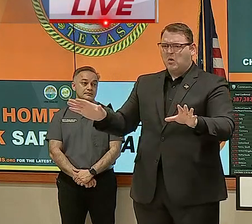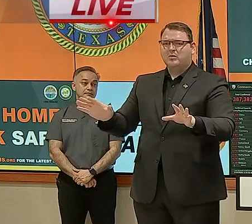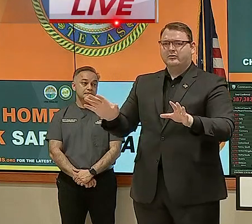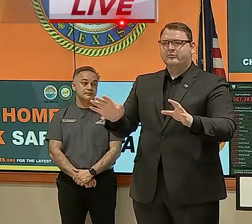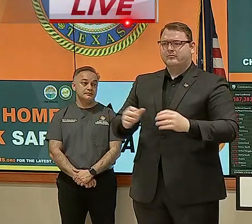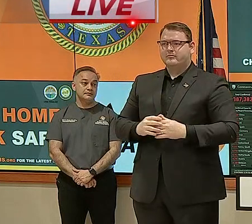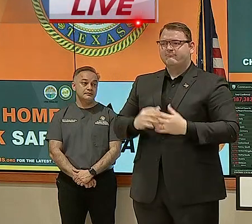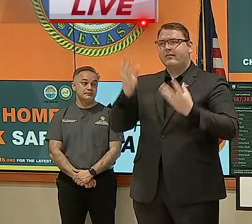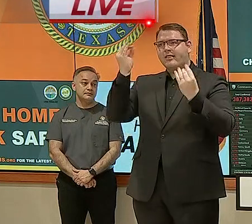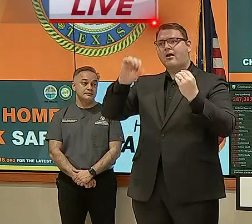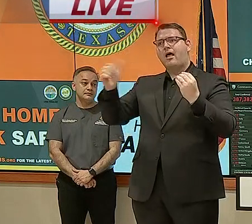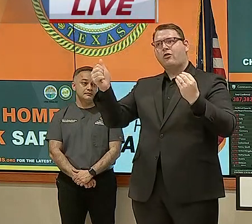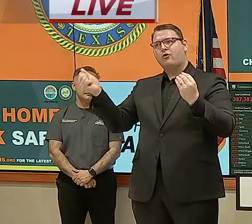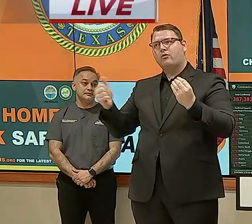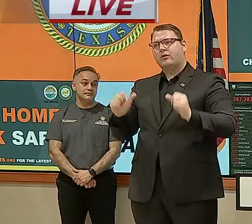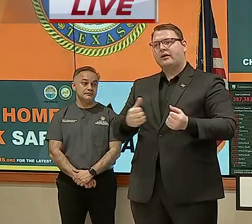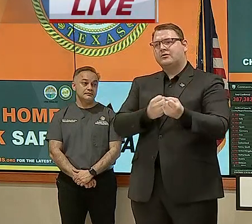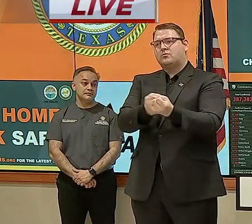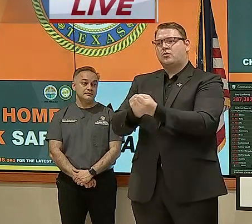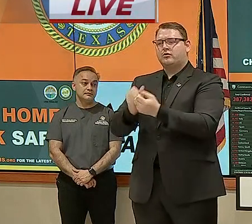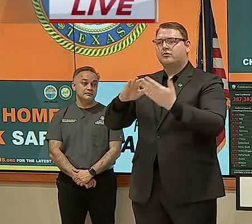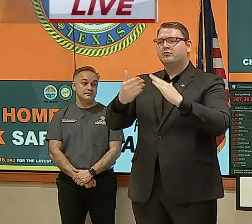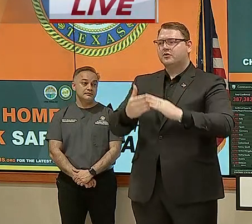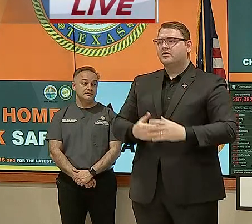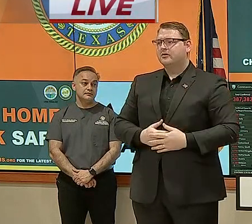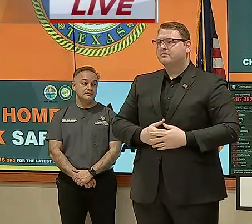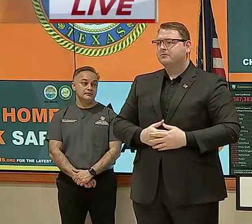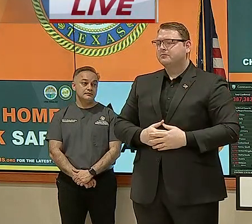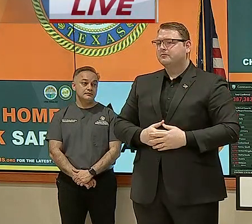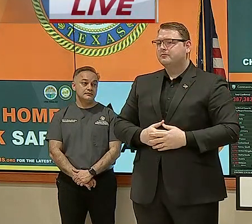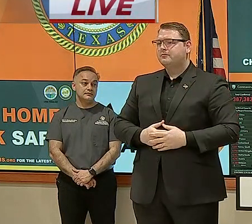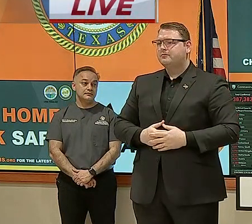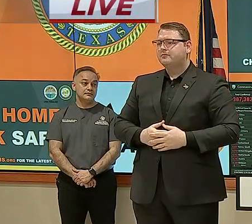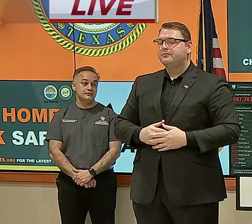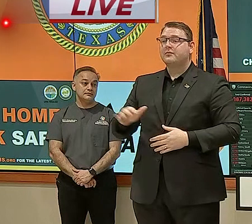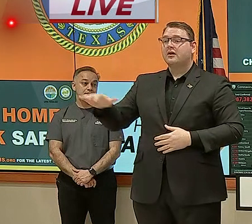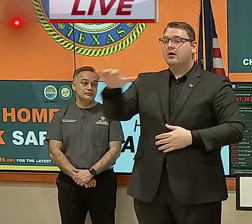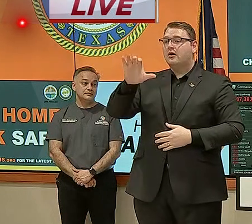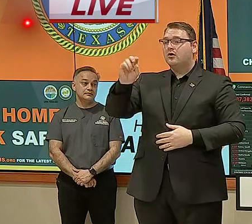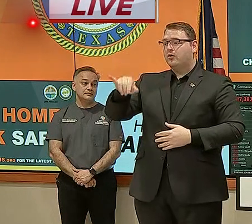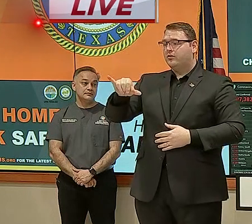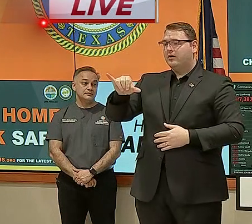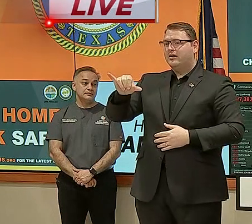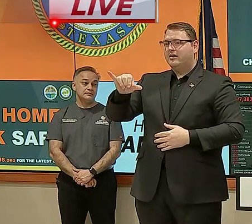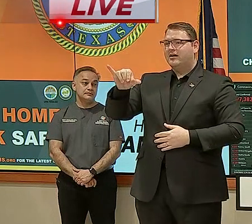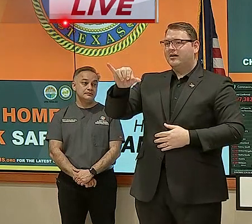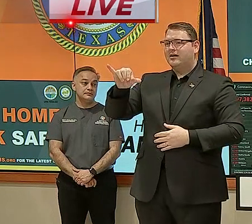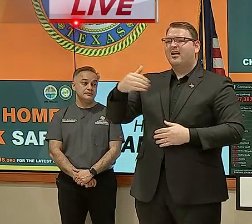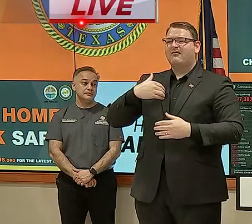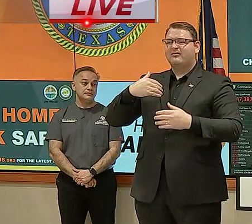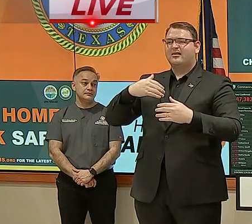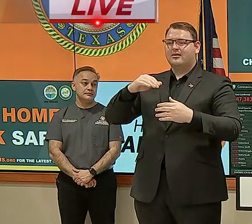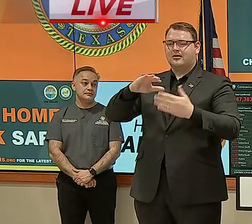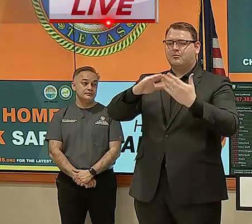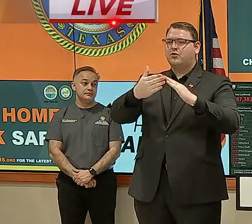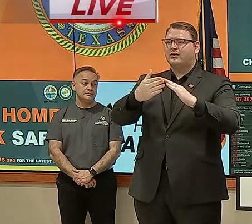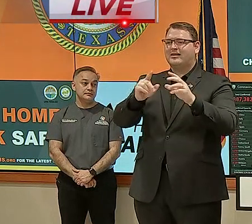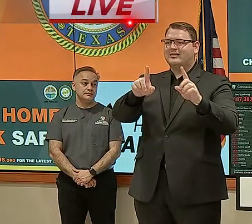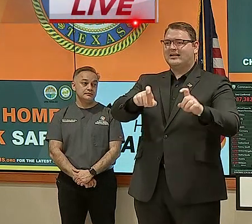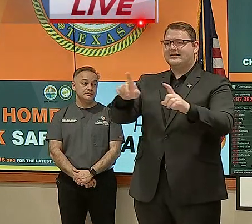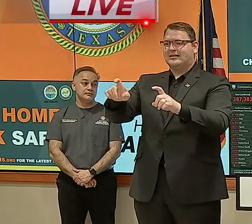on county testing. We started countywide community testing yesterday. We